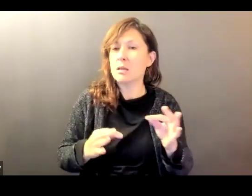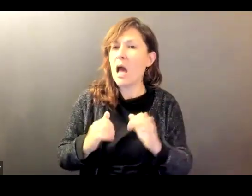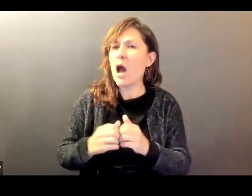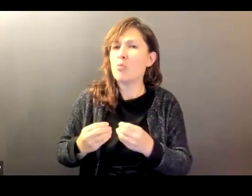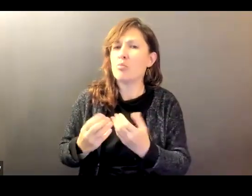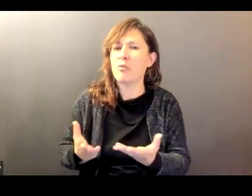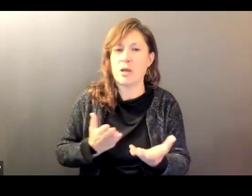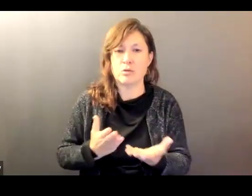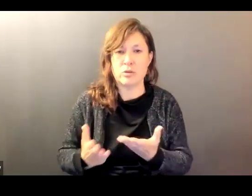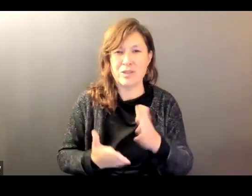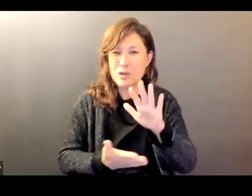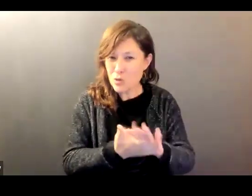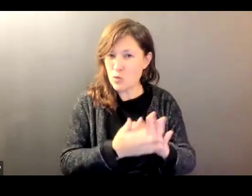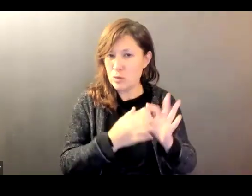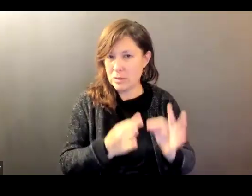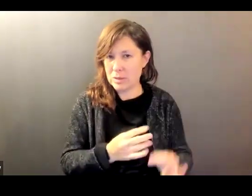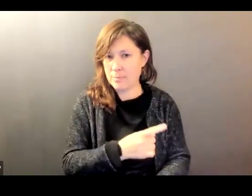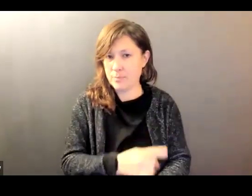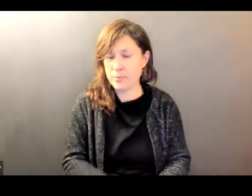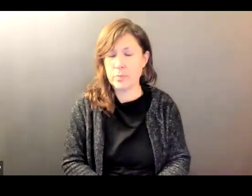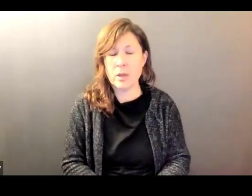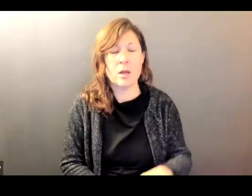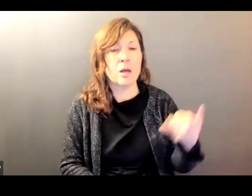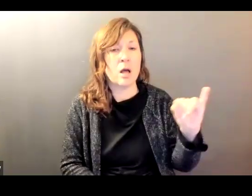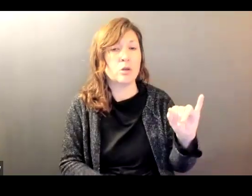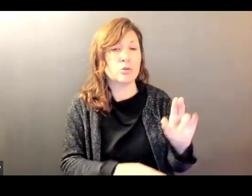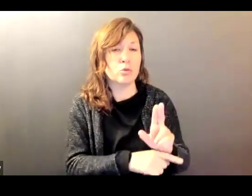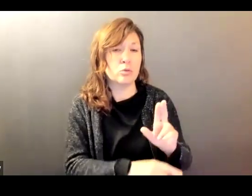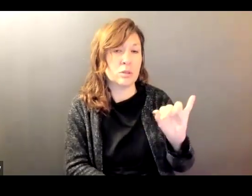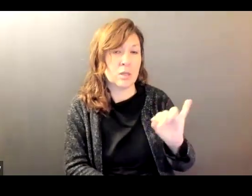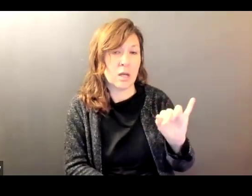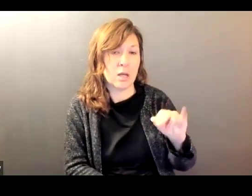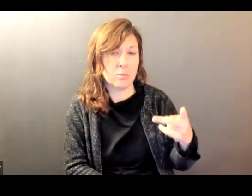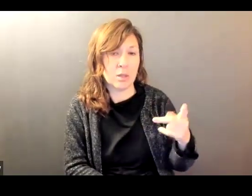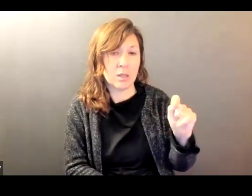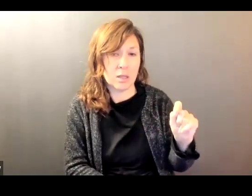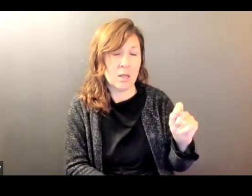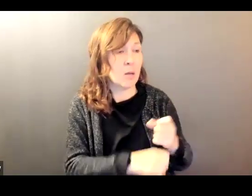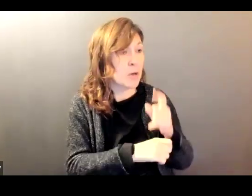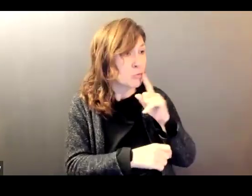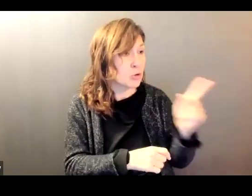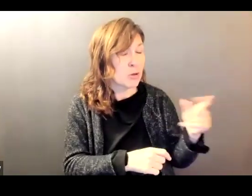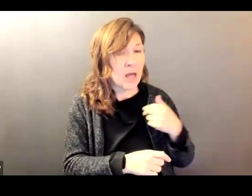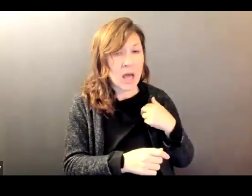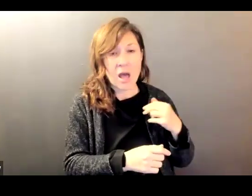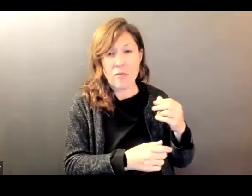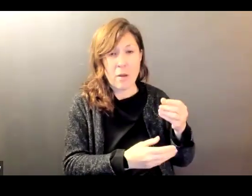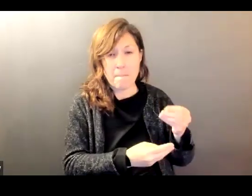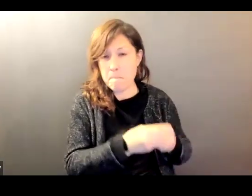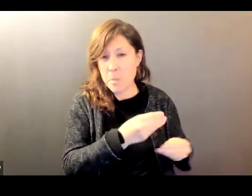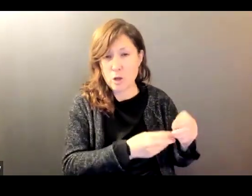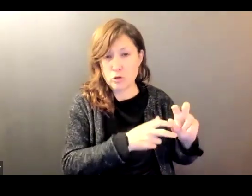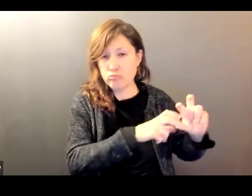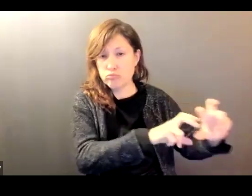services. And we do have the commitment through our IPT rollout grades to make sure that they have the appropriate allocations to meet the needs of the kids that they will